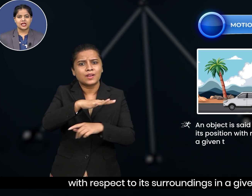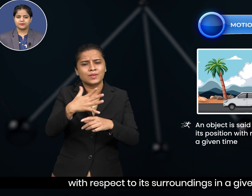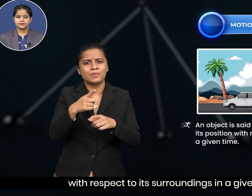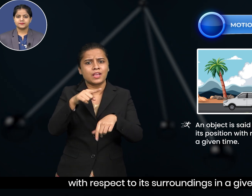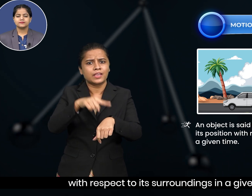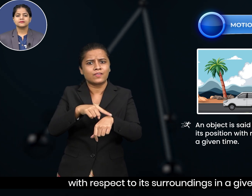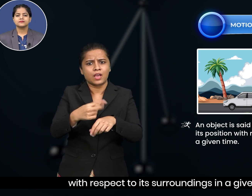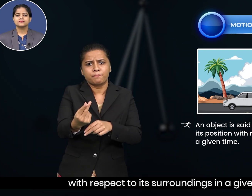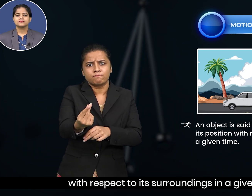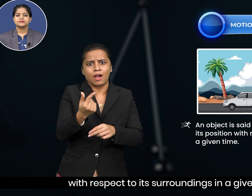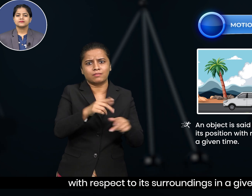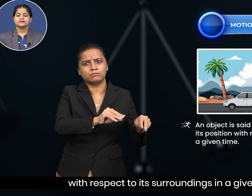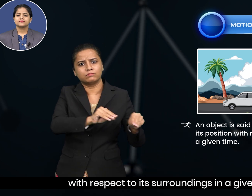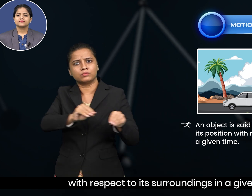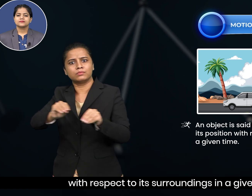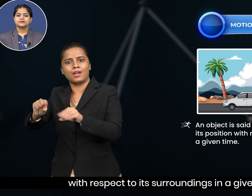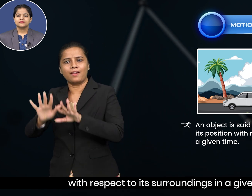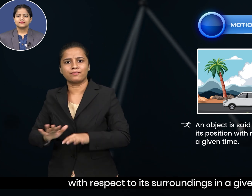given time.